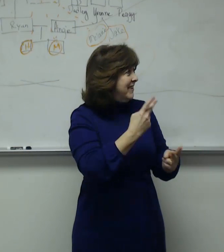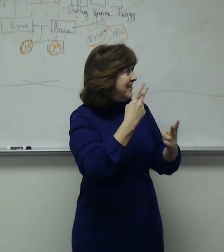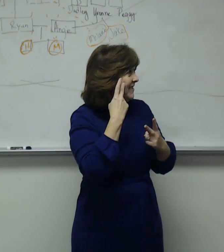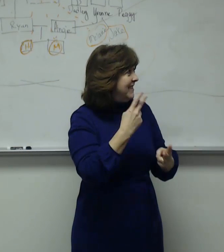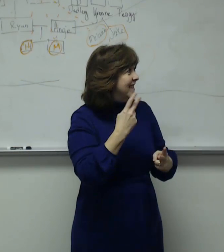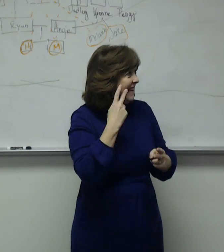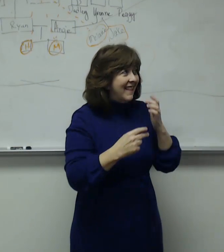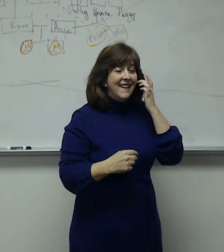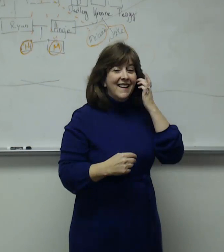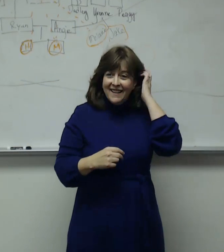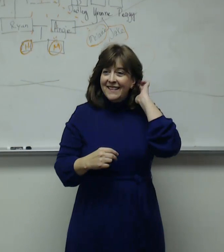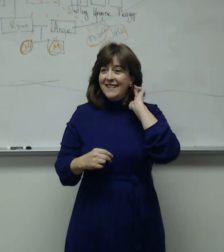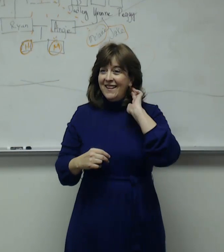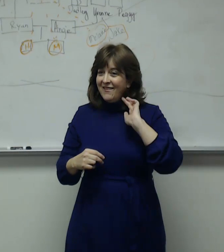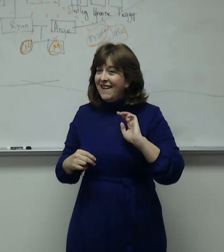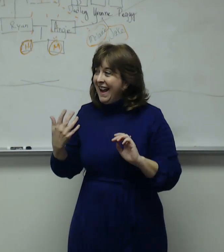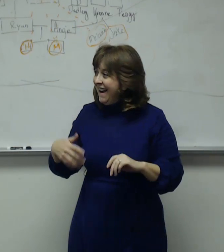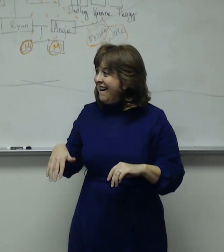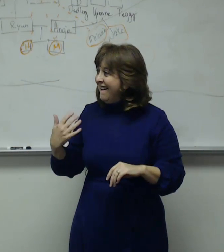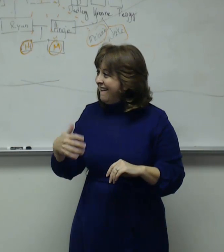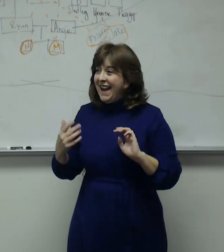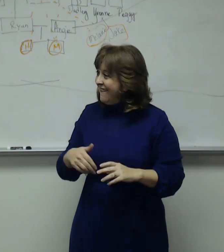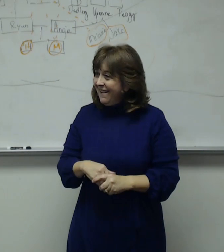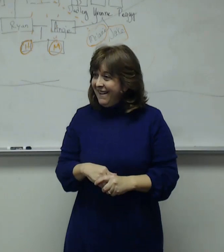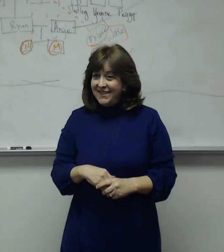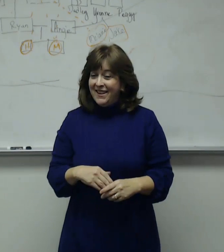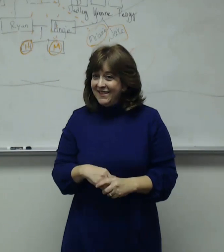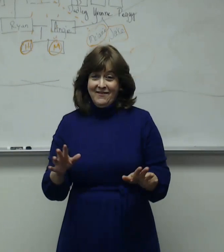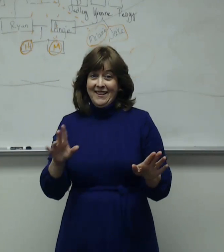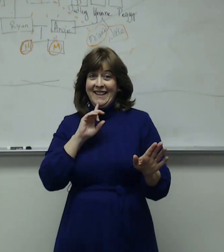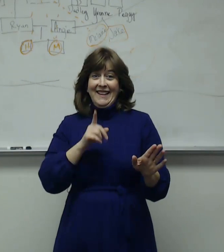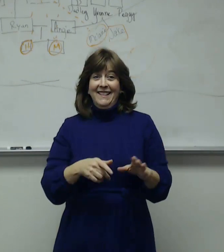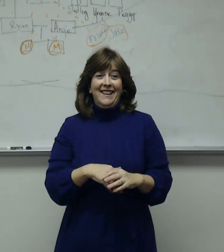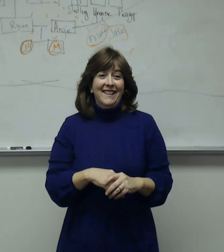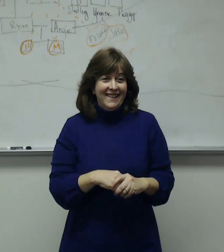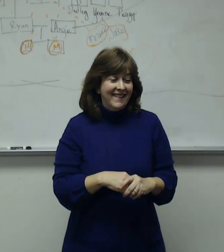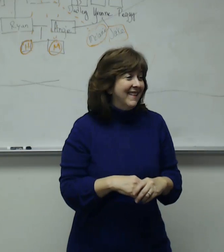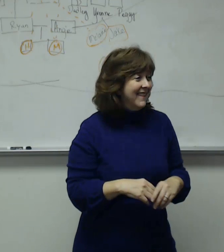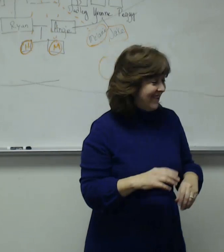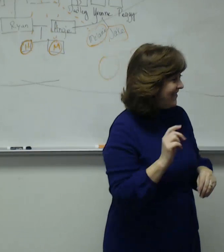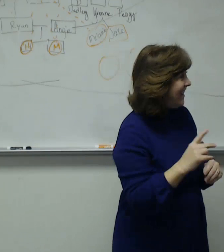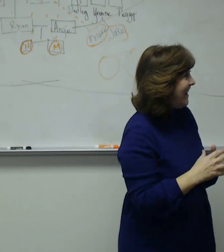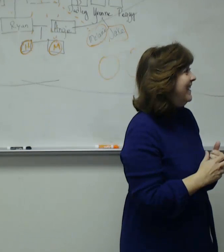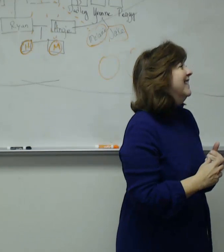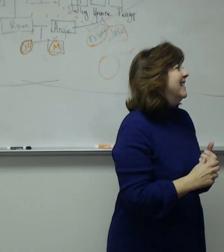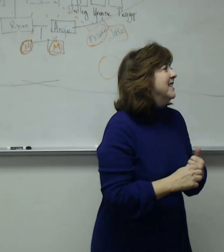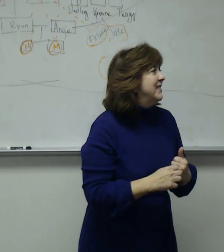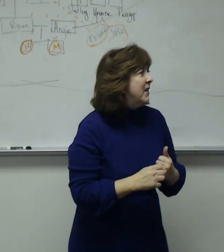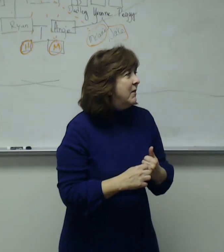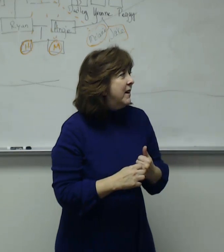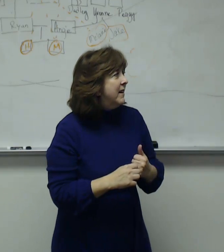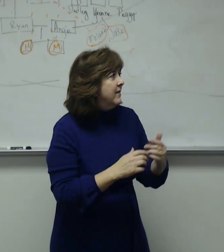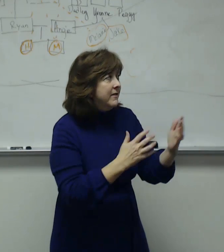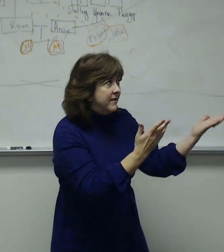views. Like, wow. Yeah. Like, really? Okay. So